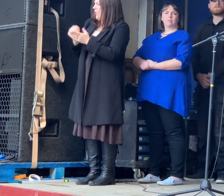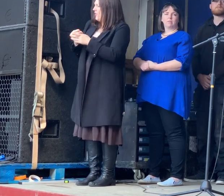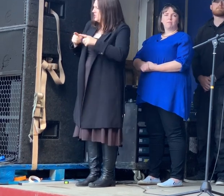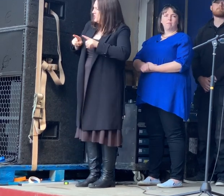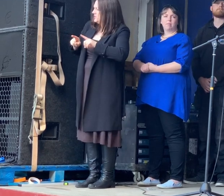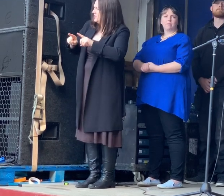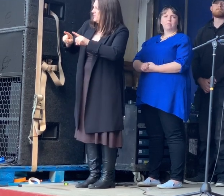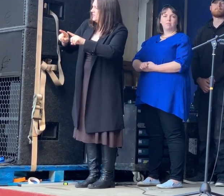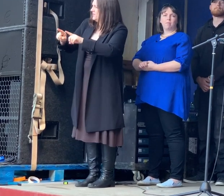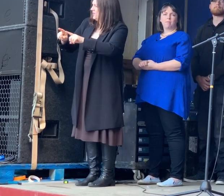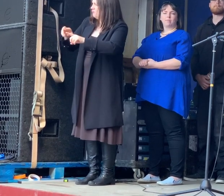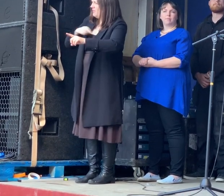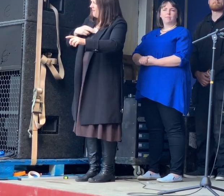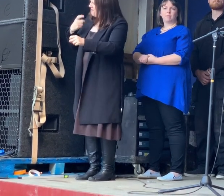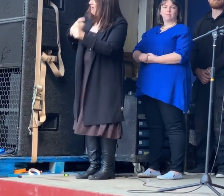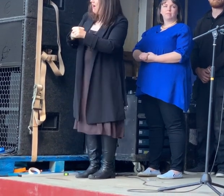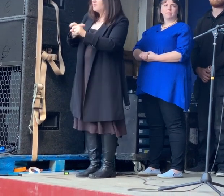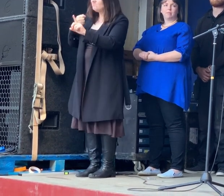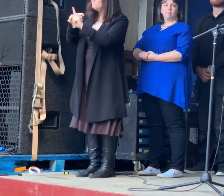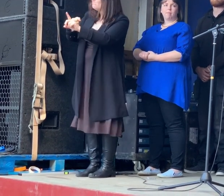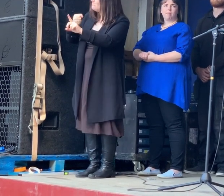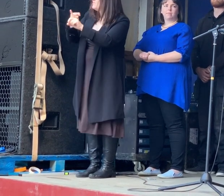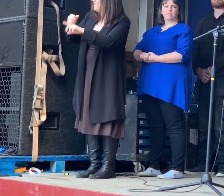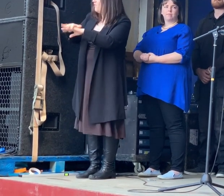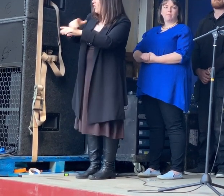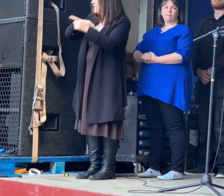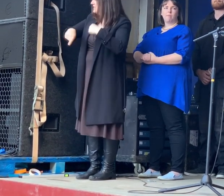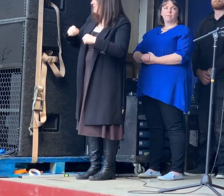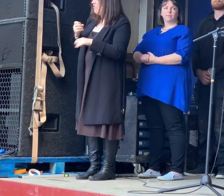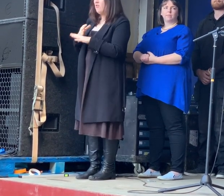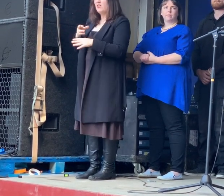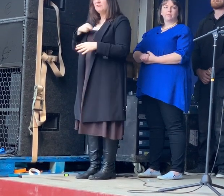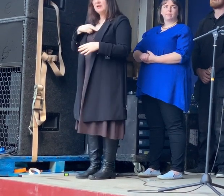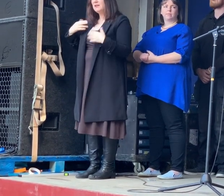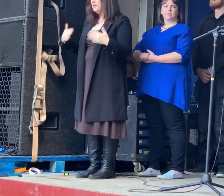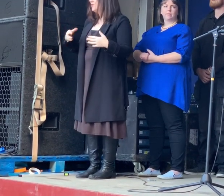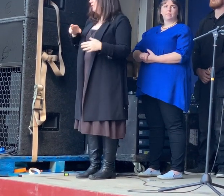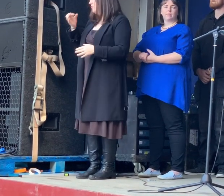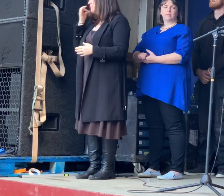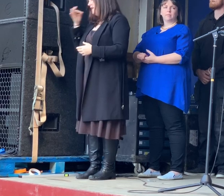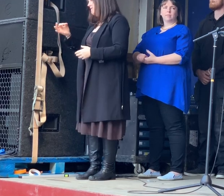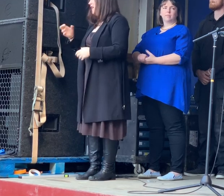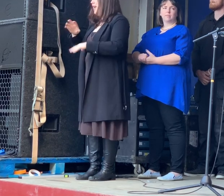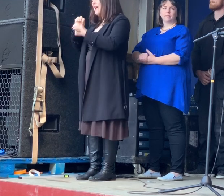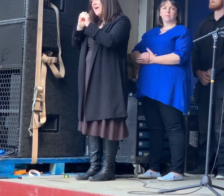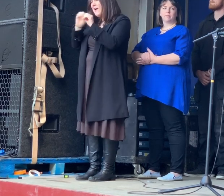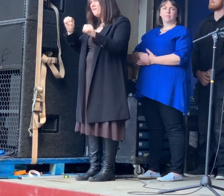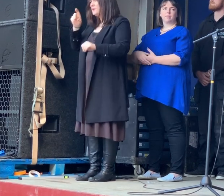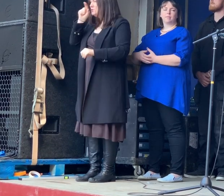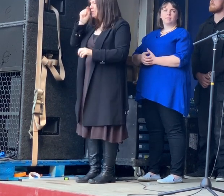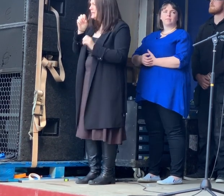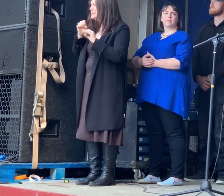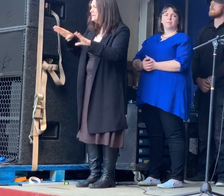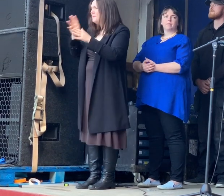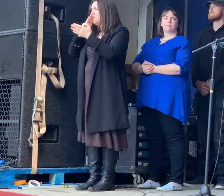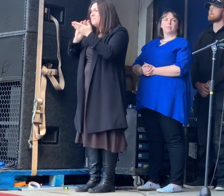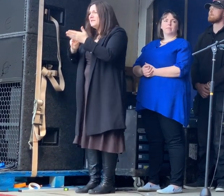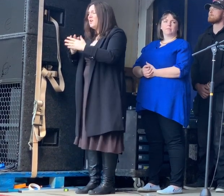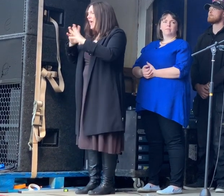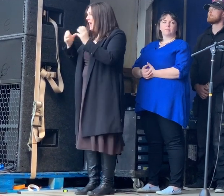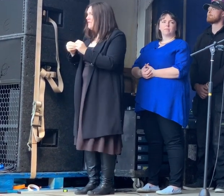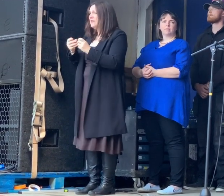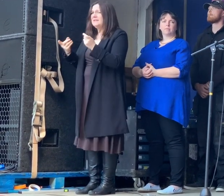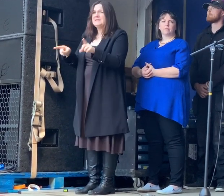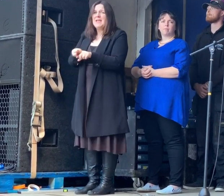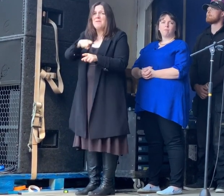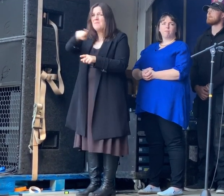fought so hard for us through it all, and we are so grateful. And for every tweet, for every message, for every single thing that